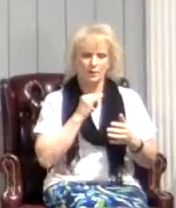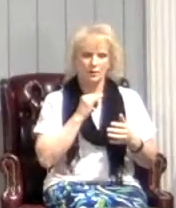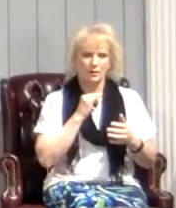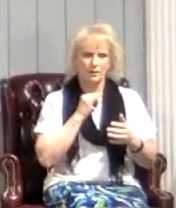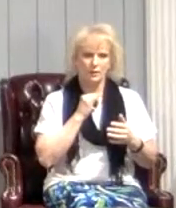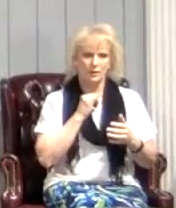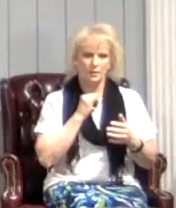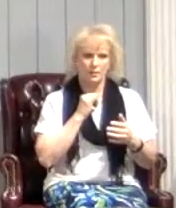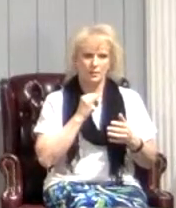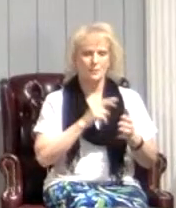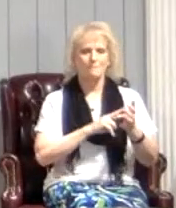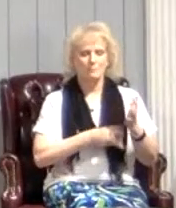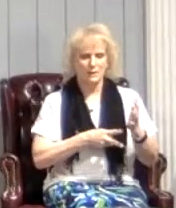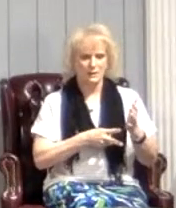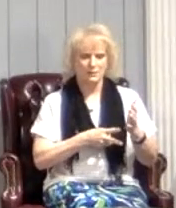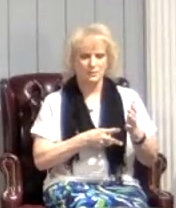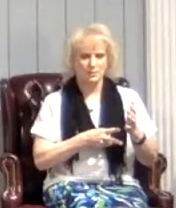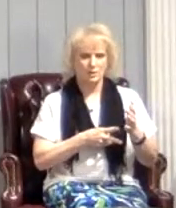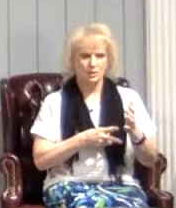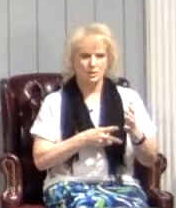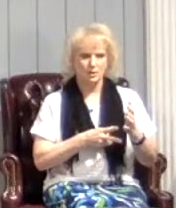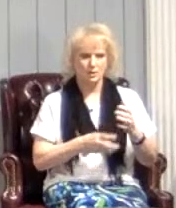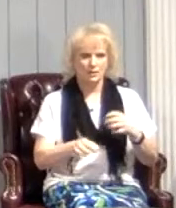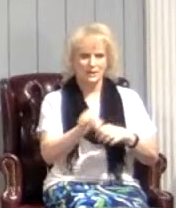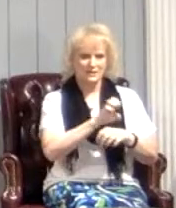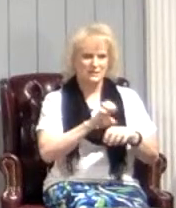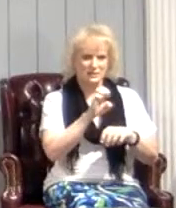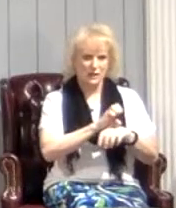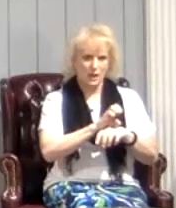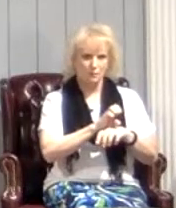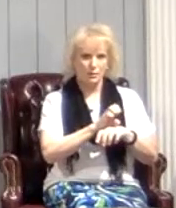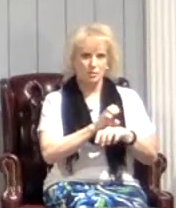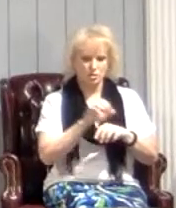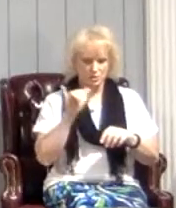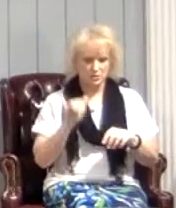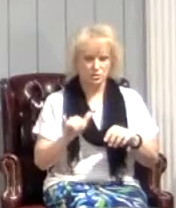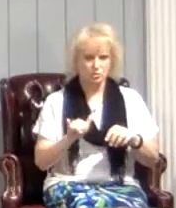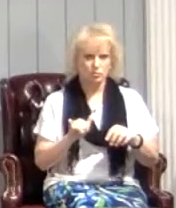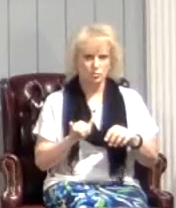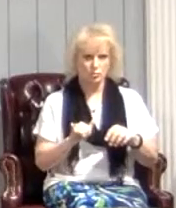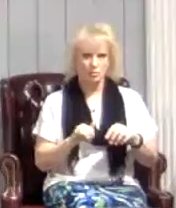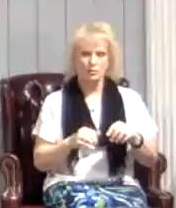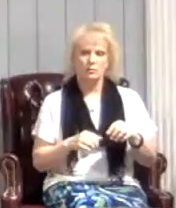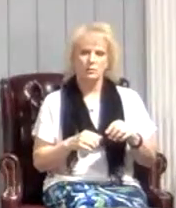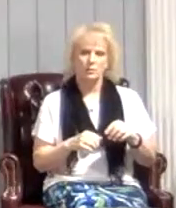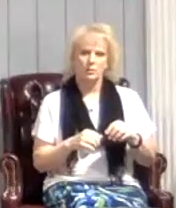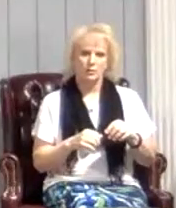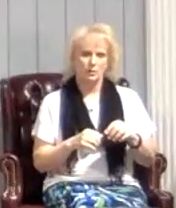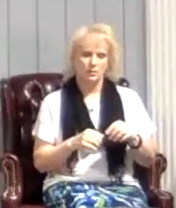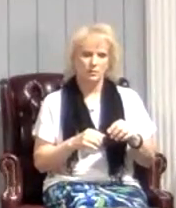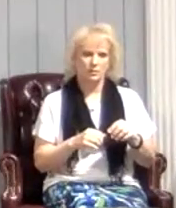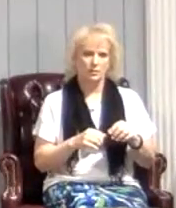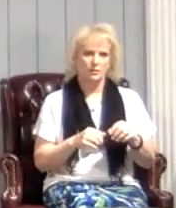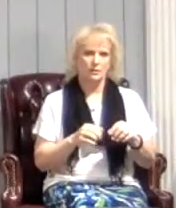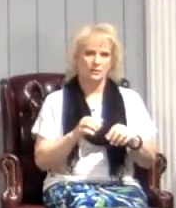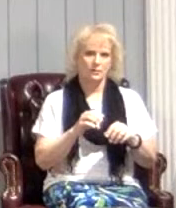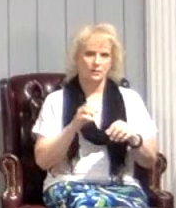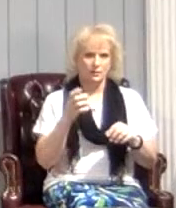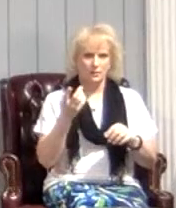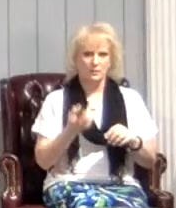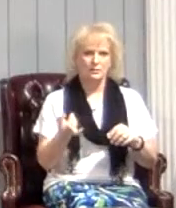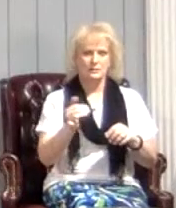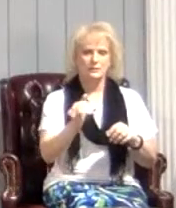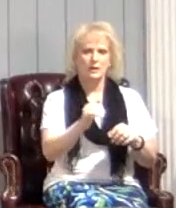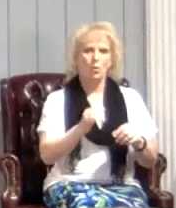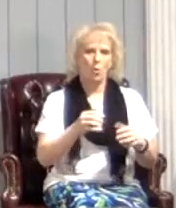means settled, established, firm, fast, stable, or